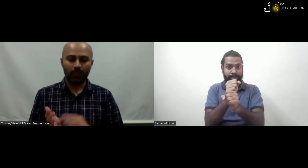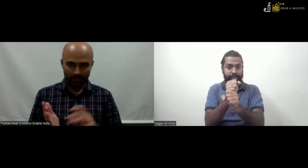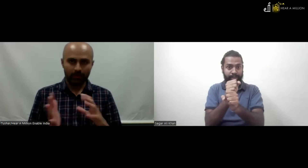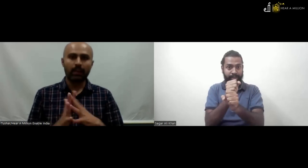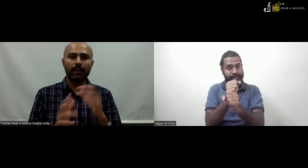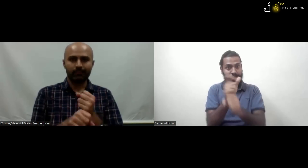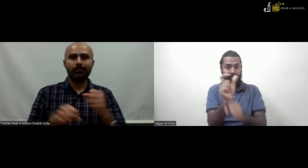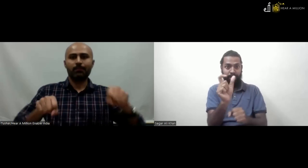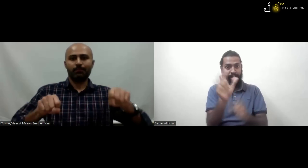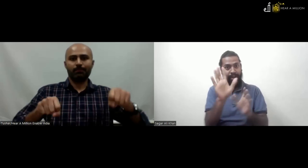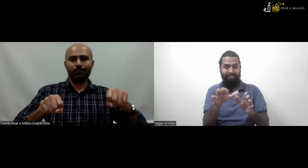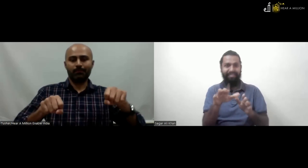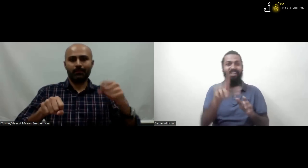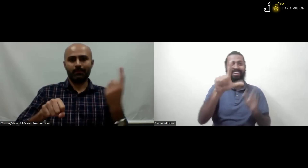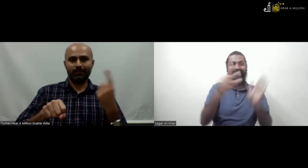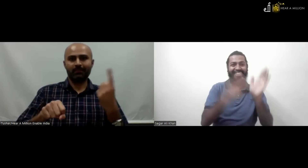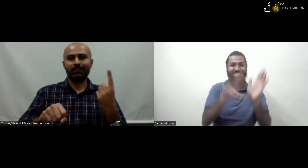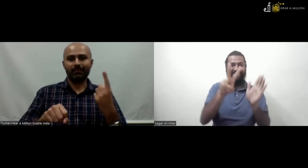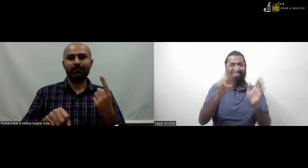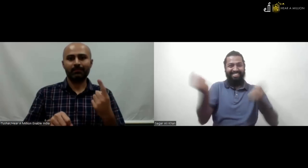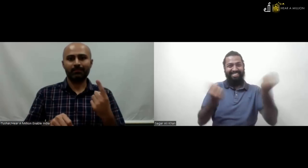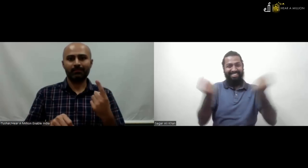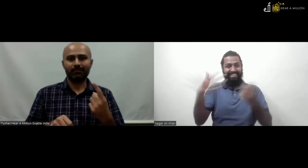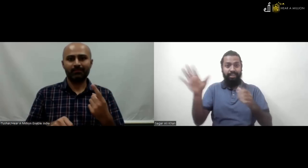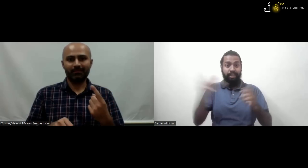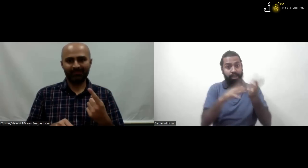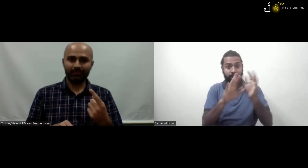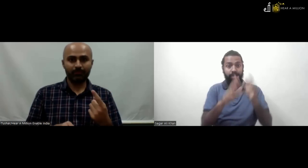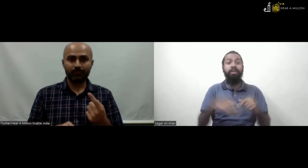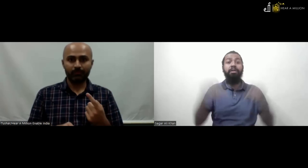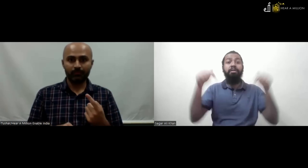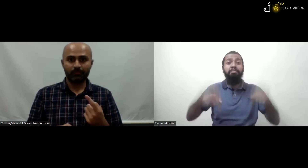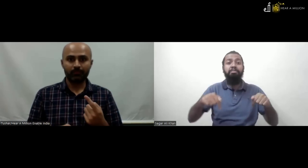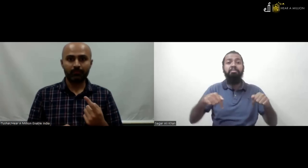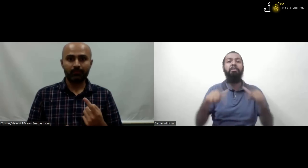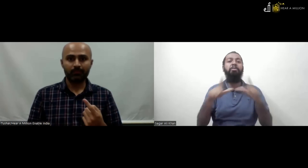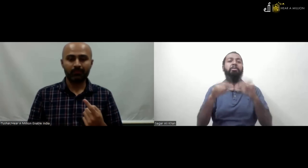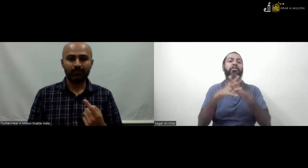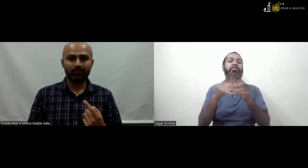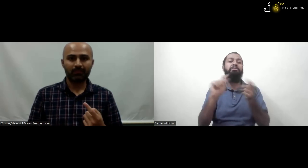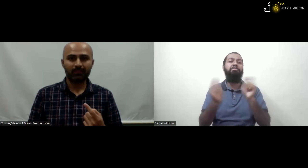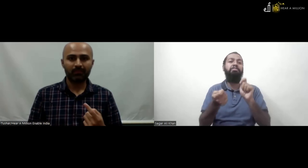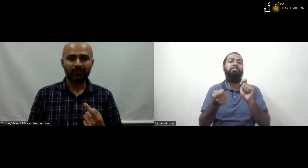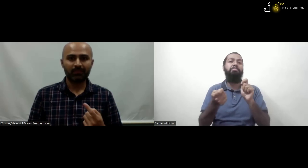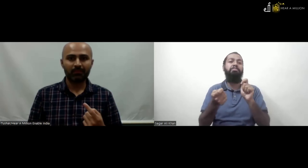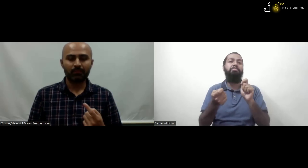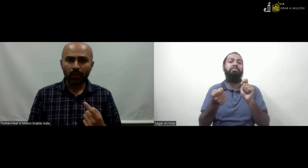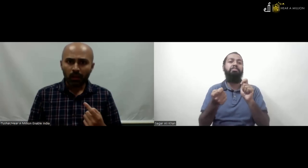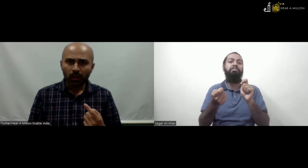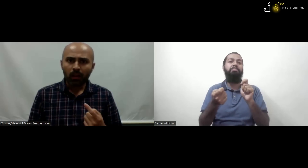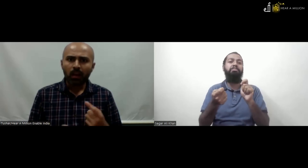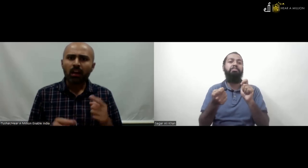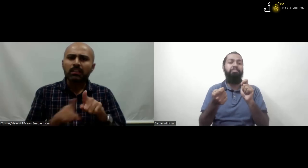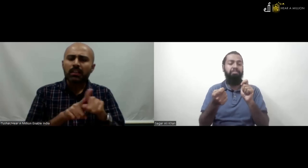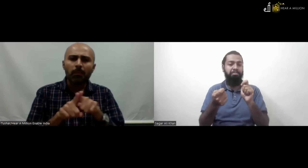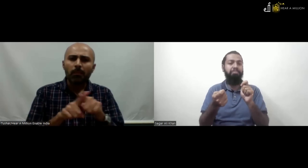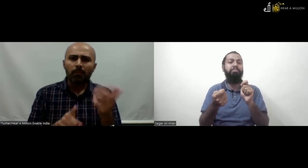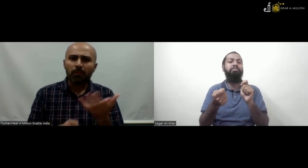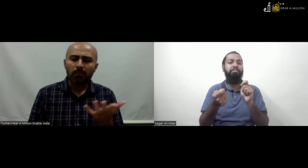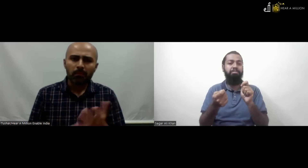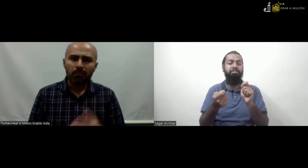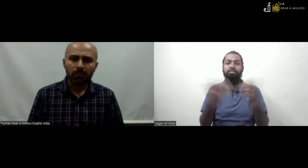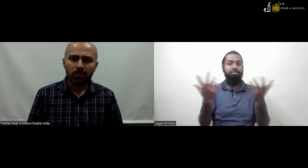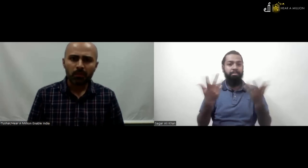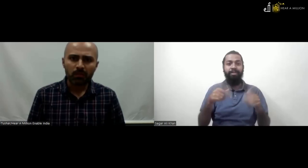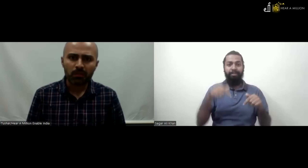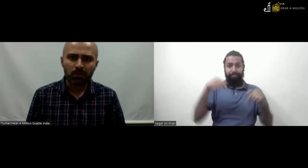for MCWG, right? For the biking license. LMV is for the car. And now hopefully they